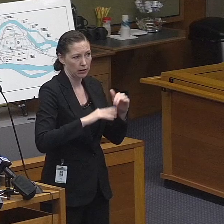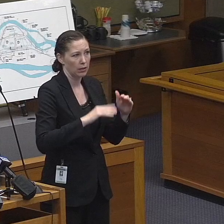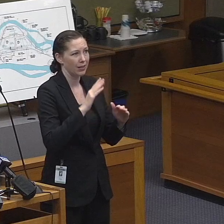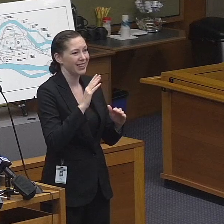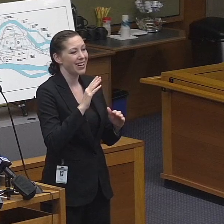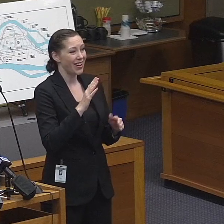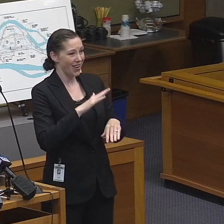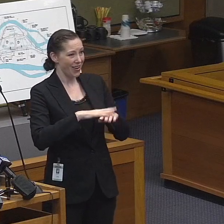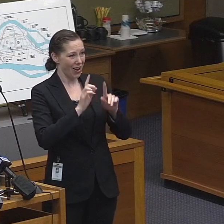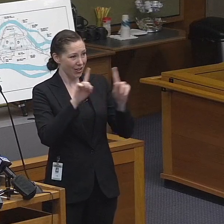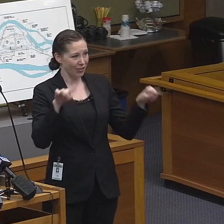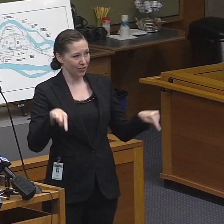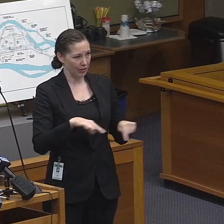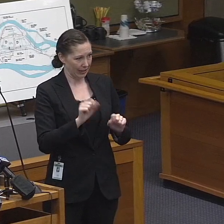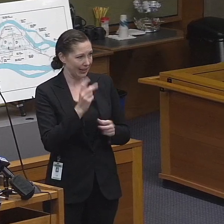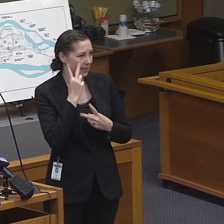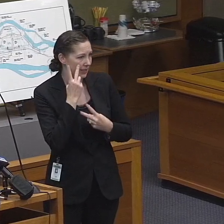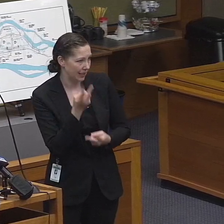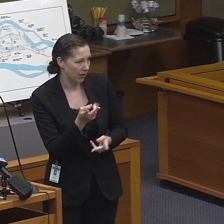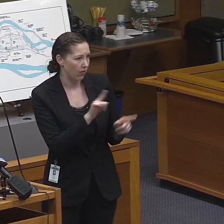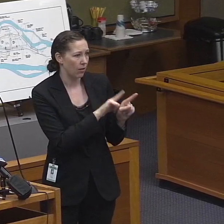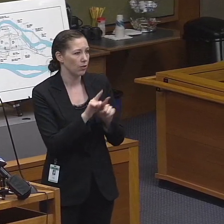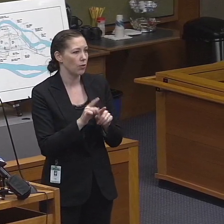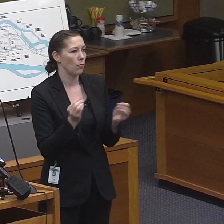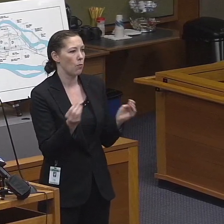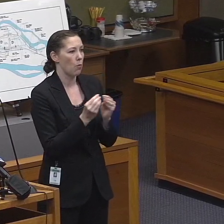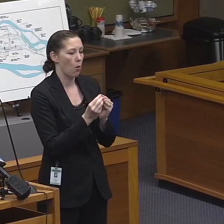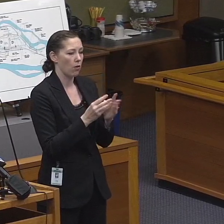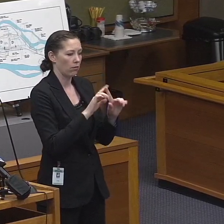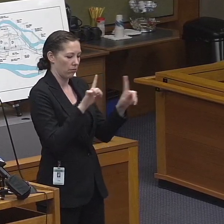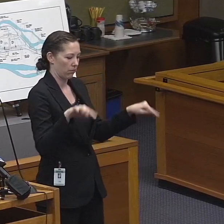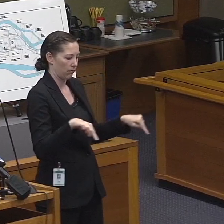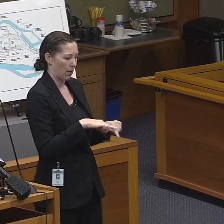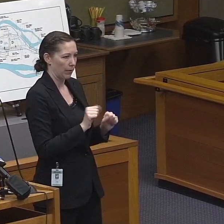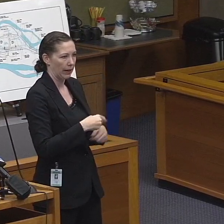there on the screen, and we have visuals for you.